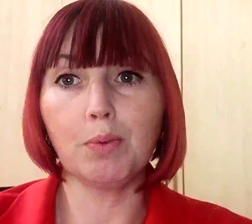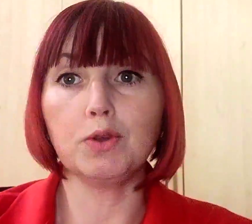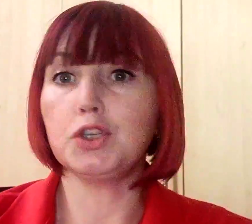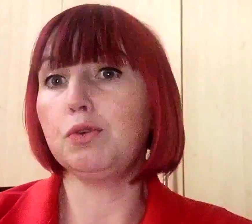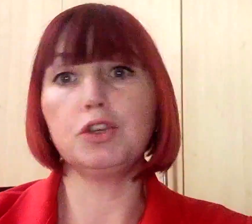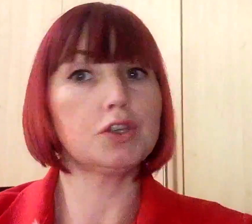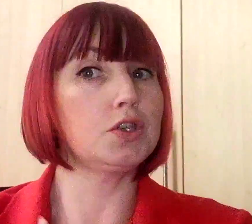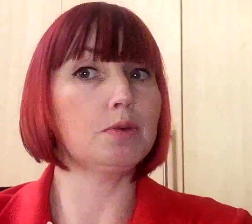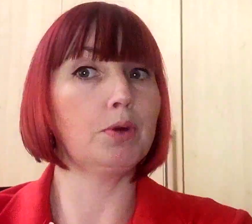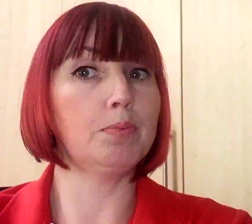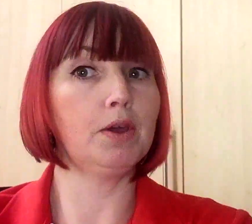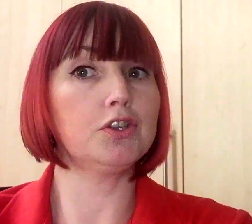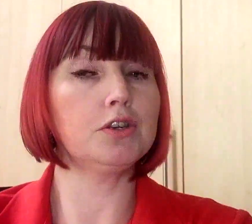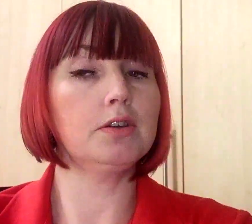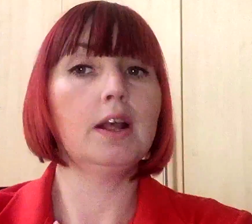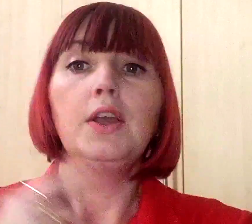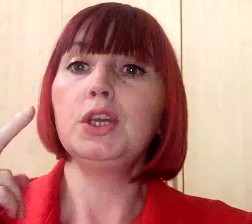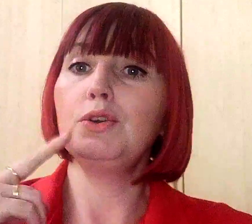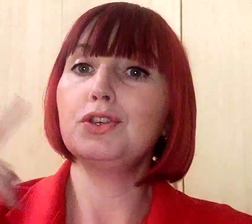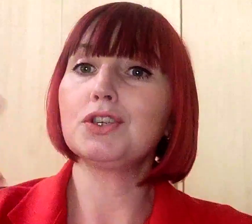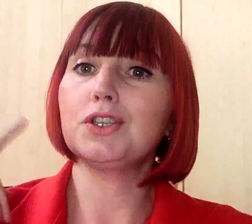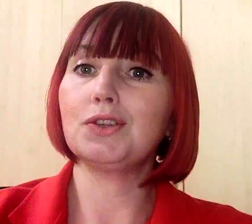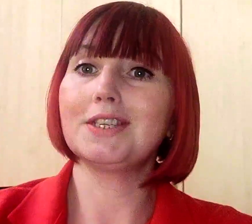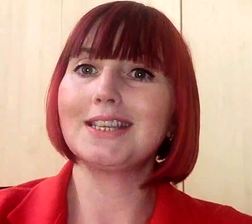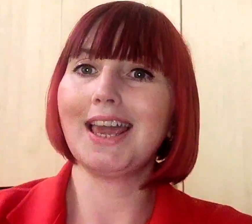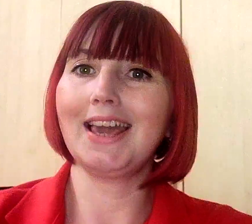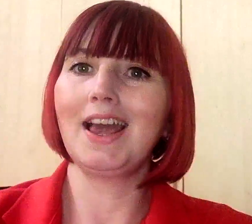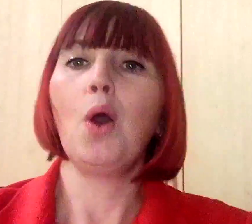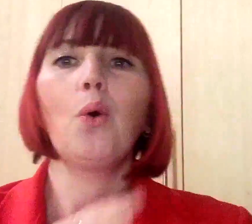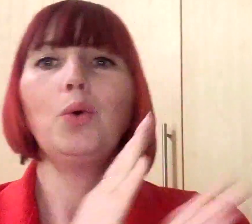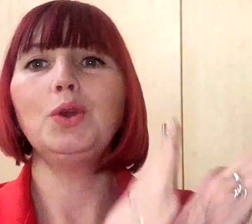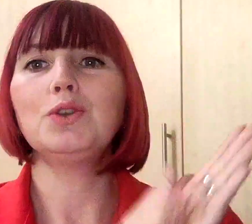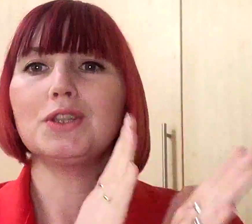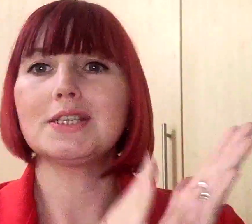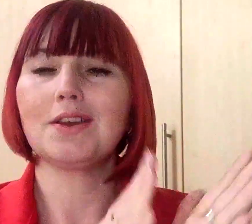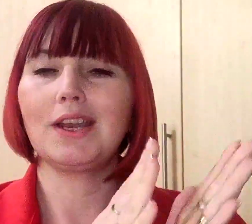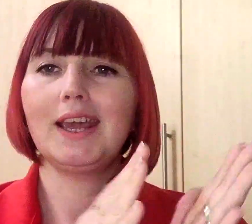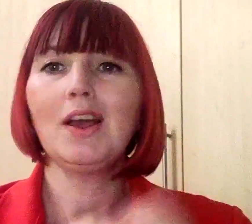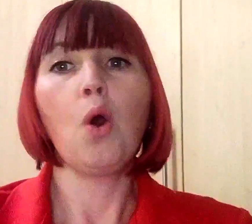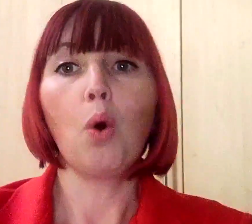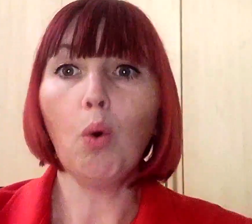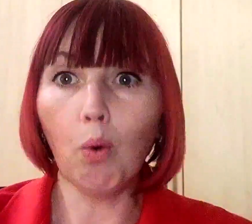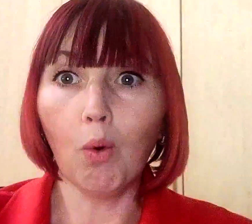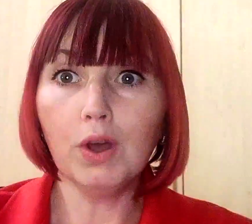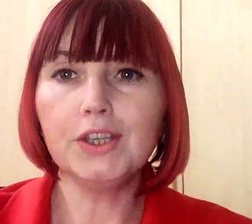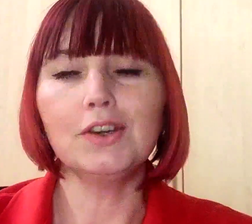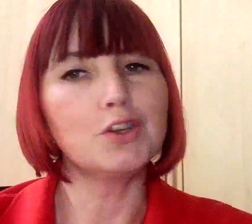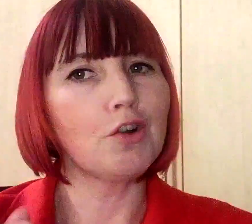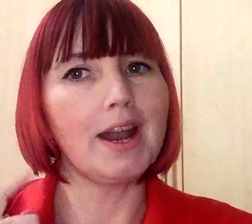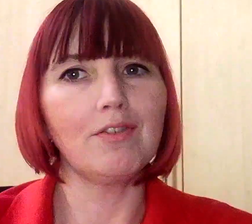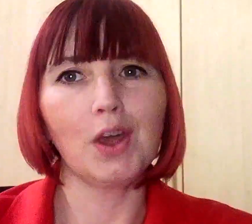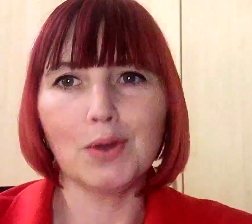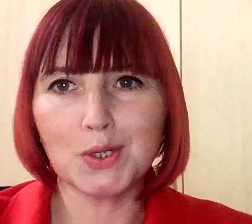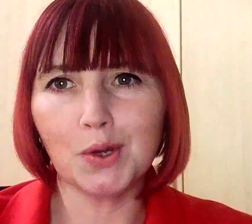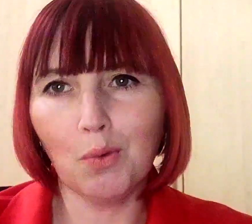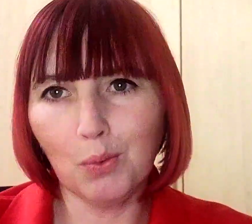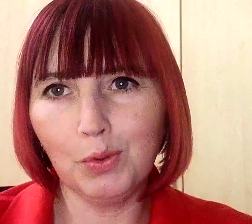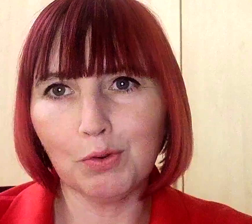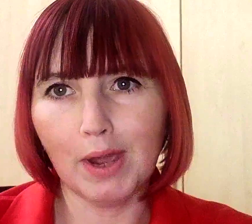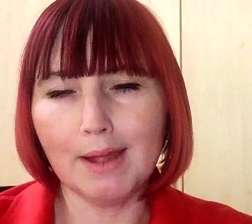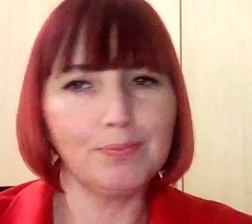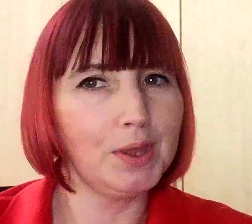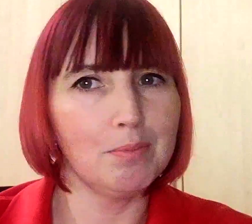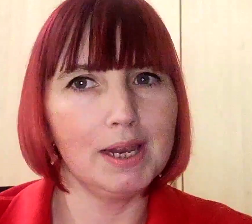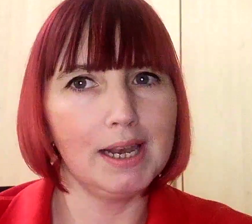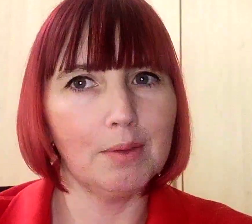suits you the most. You could just do the body percussion, you could just do the singing, or you can do the signing, or you could try and have a go at doing